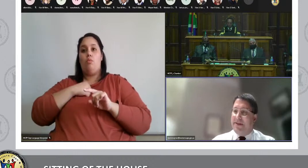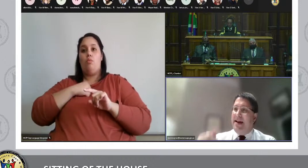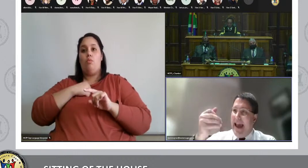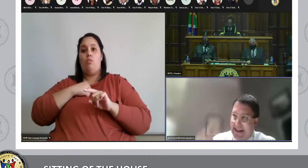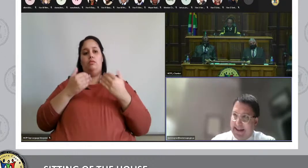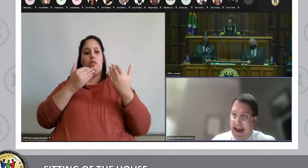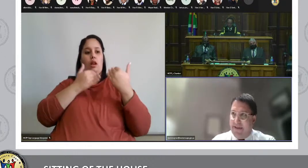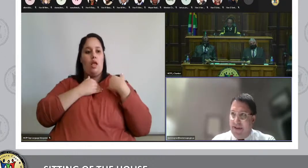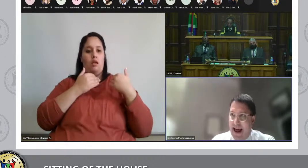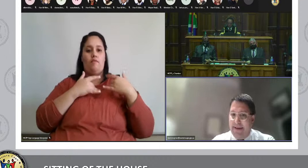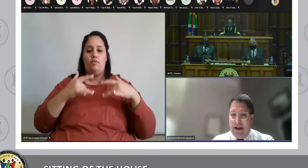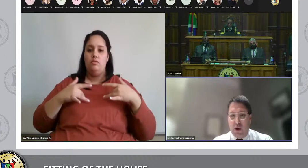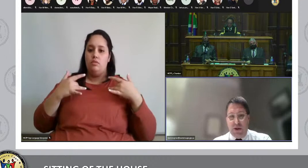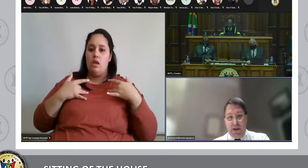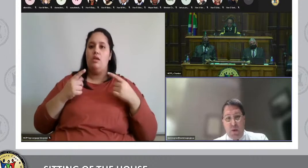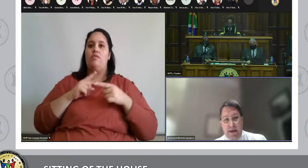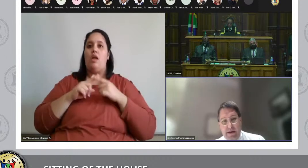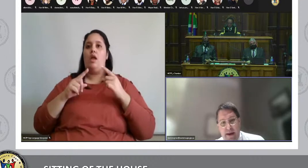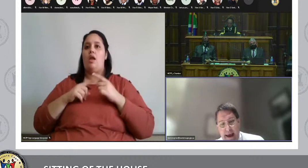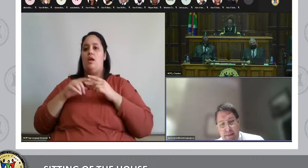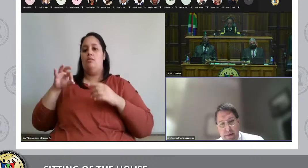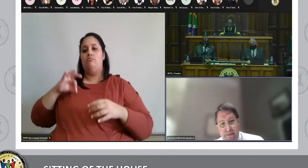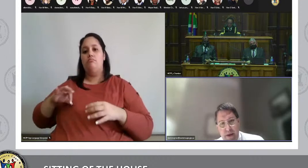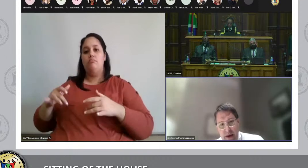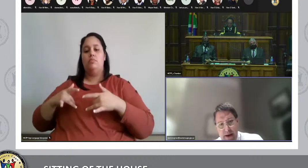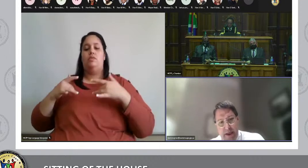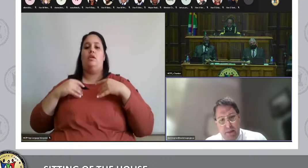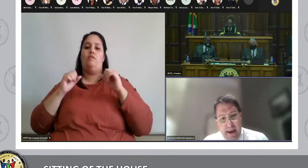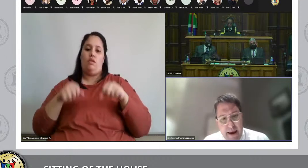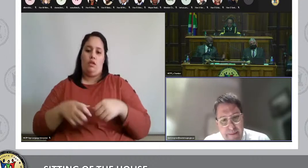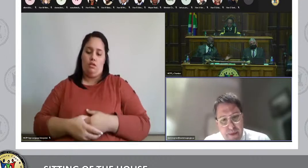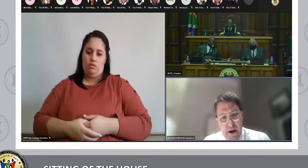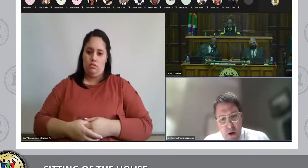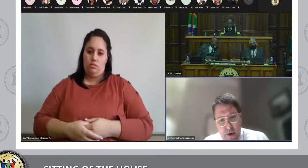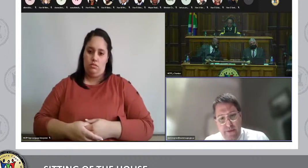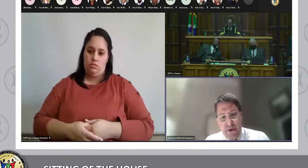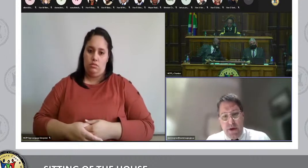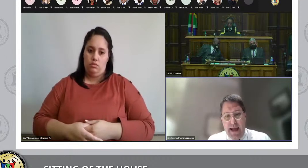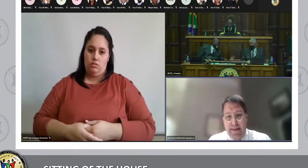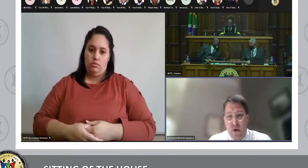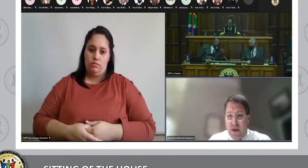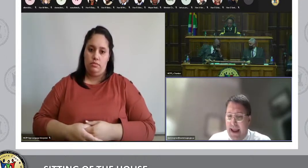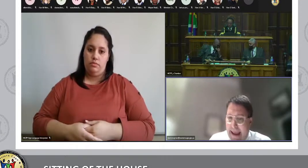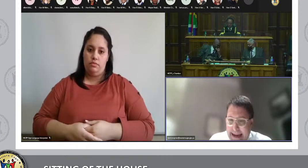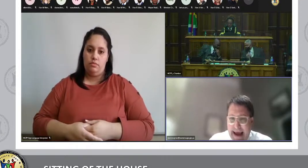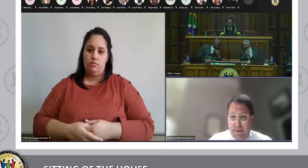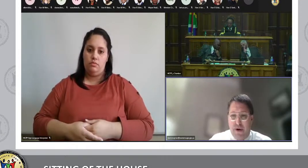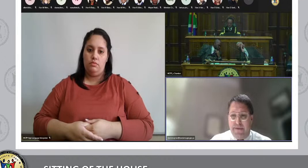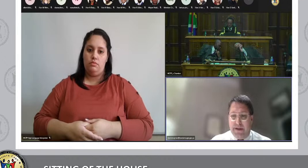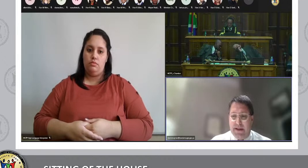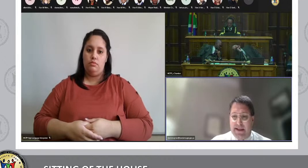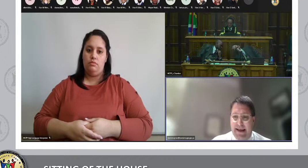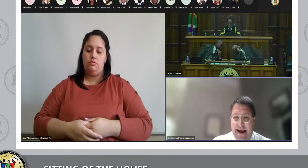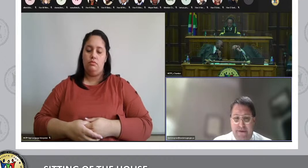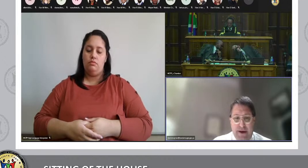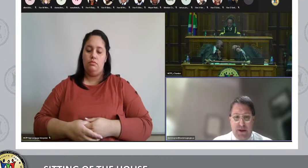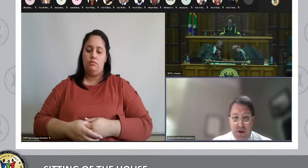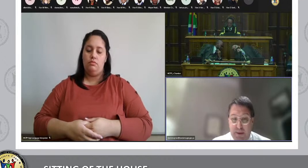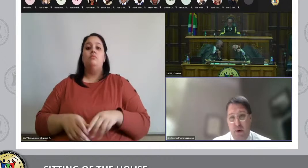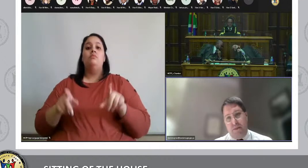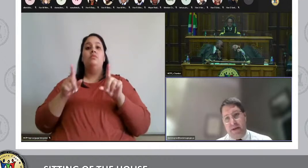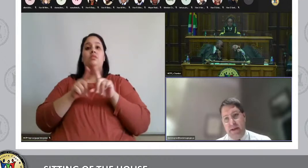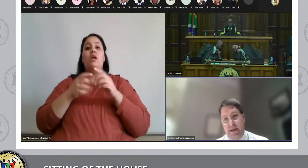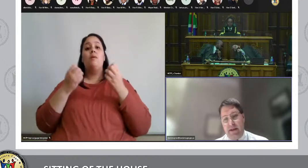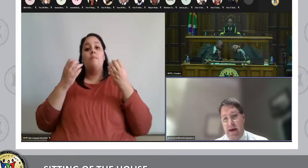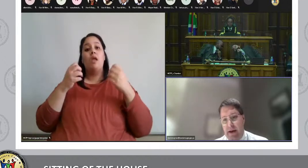save lives and save livelihoods in the Western Cape. Now, Speaker, we have also done more than any other province in South Africa